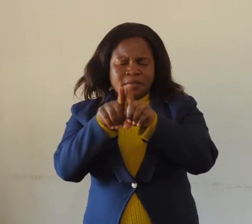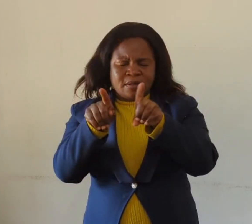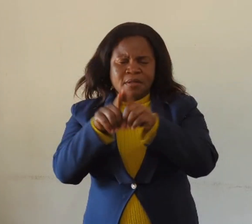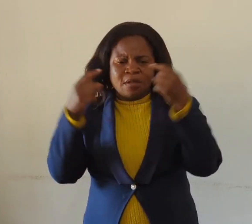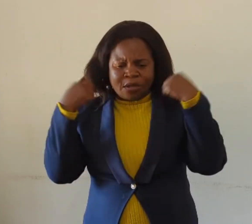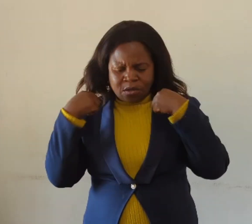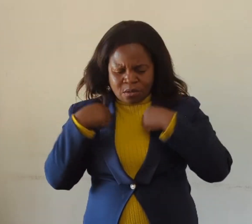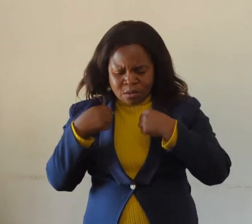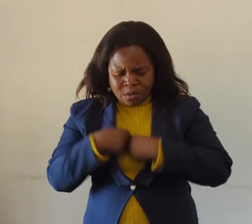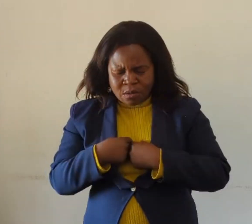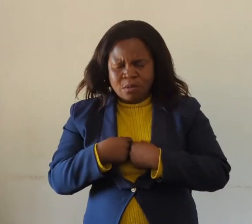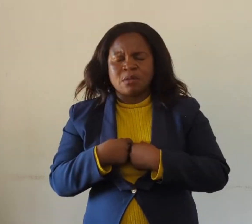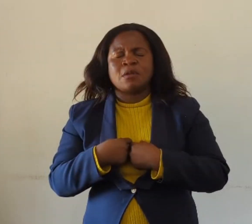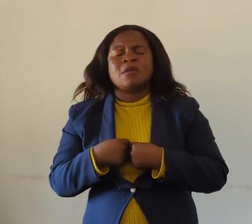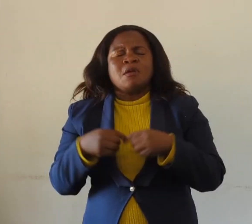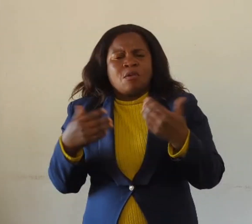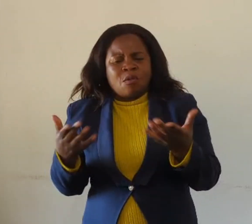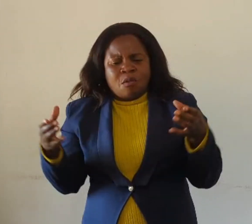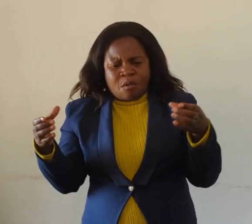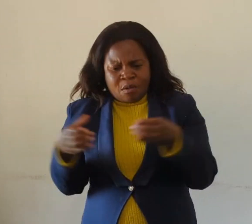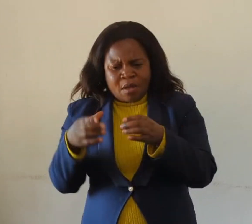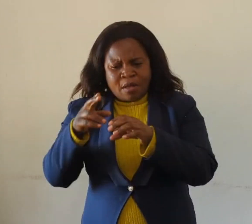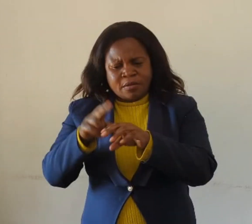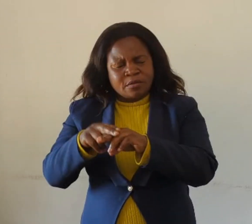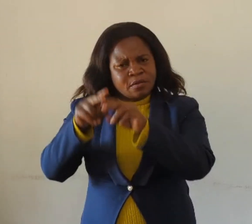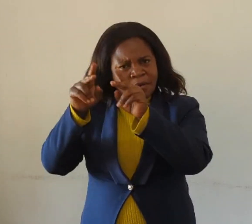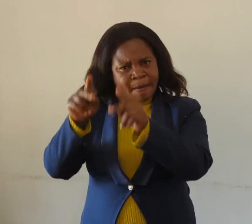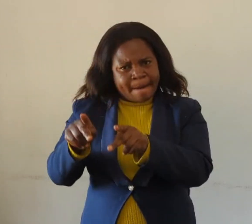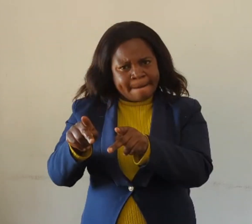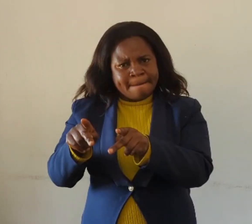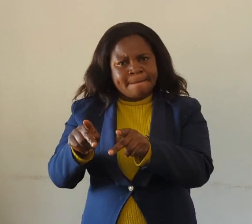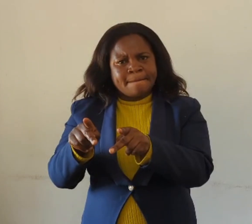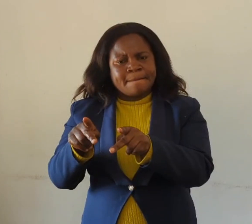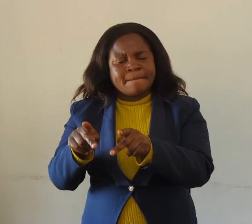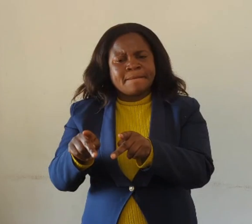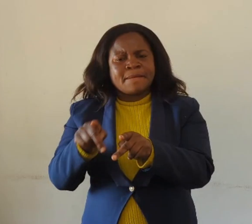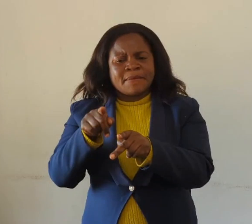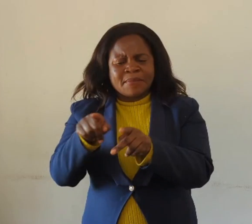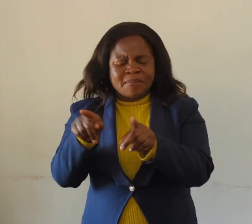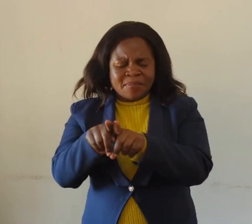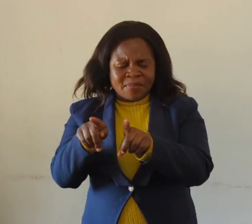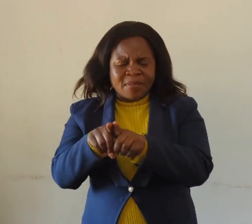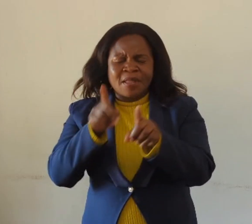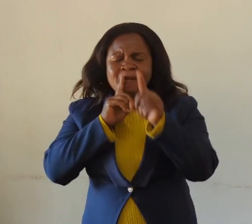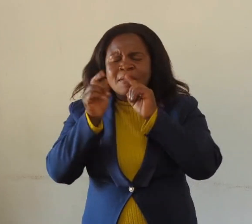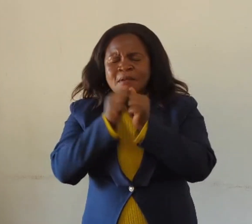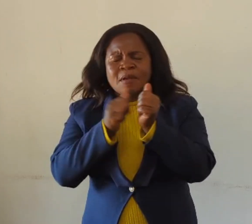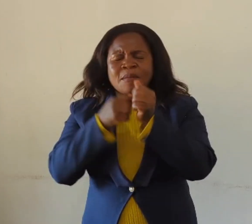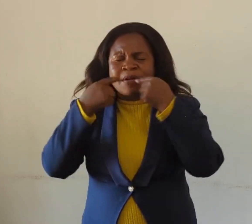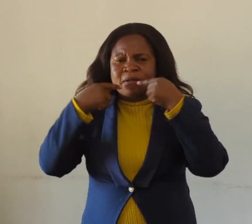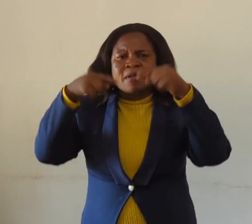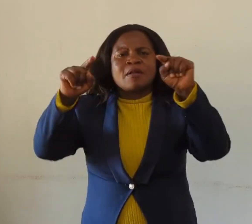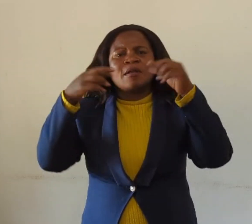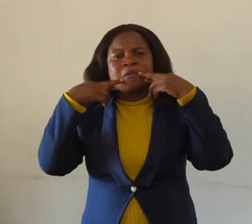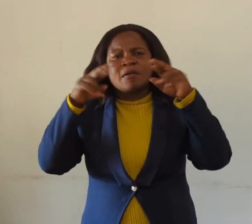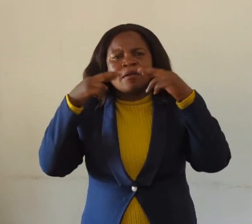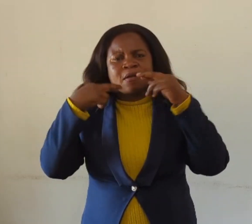council chairperson election results and referred to the declaration of results for National